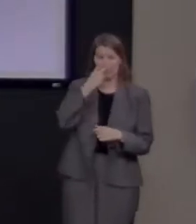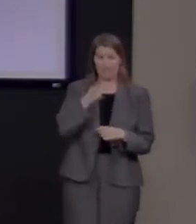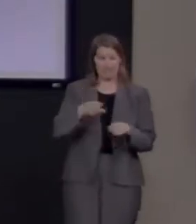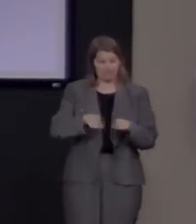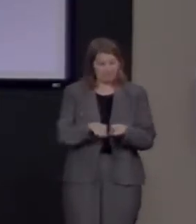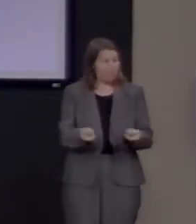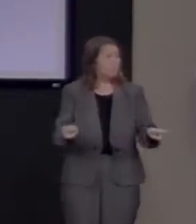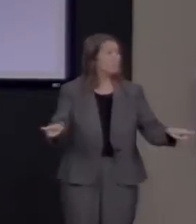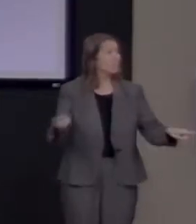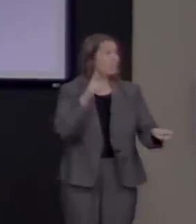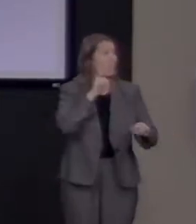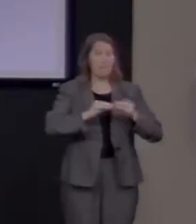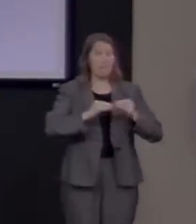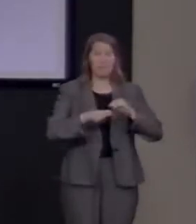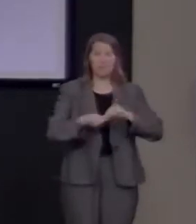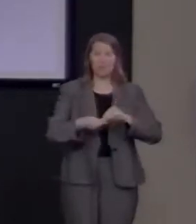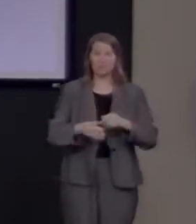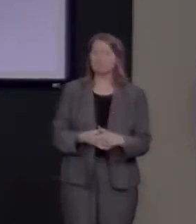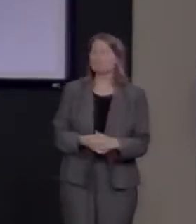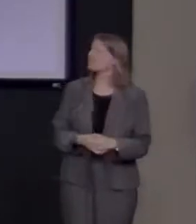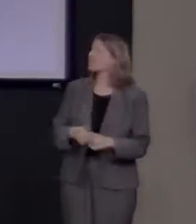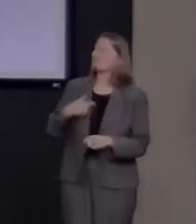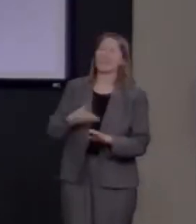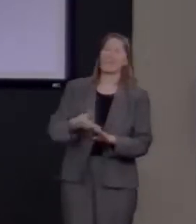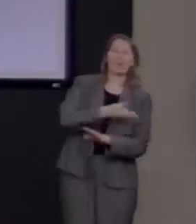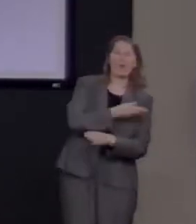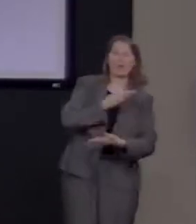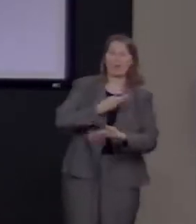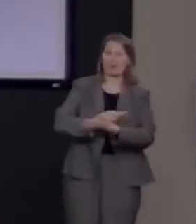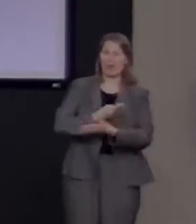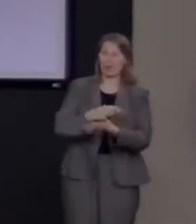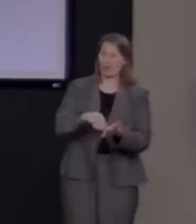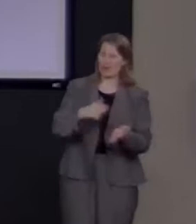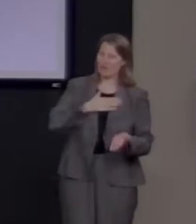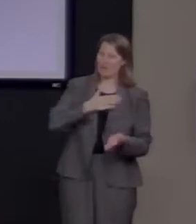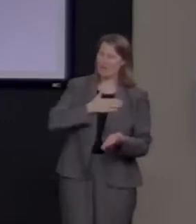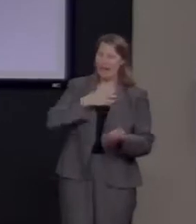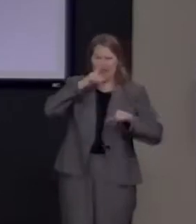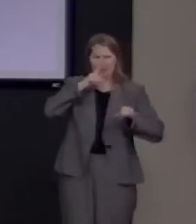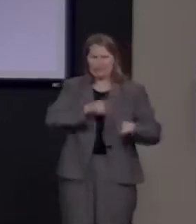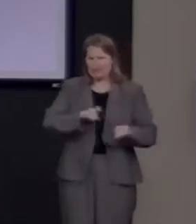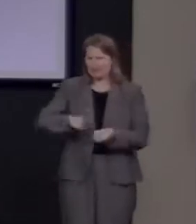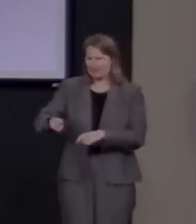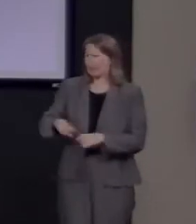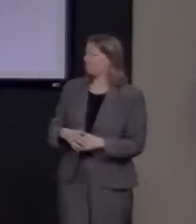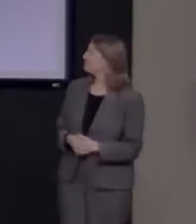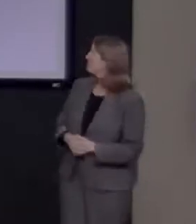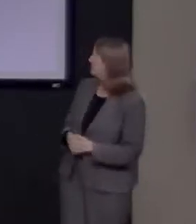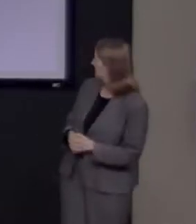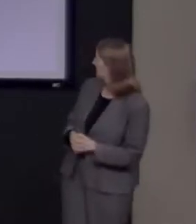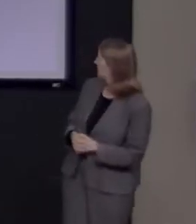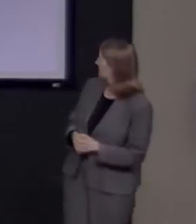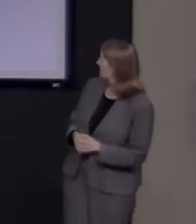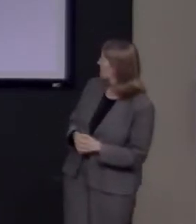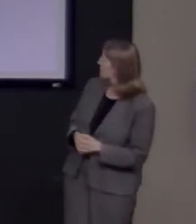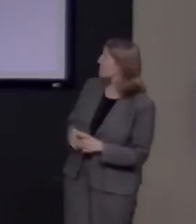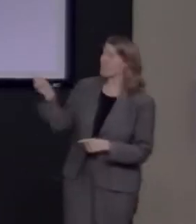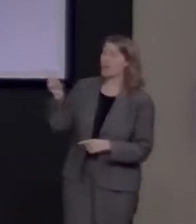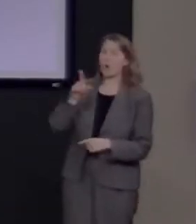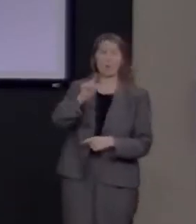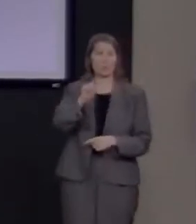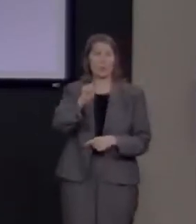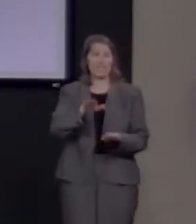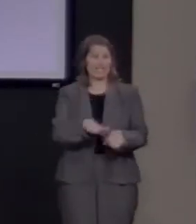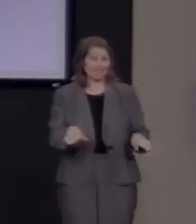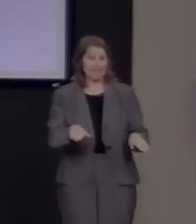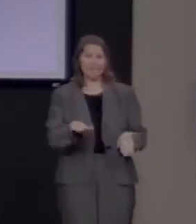specialization for number symbols. My former graduate student Stefan Vogel tested this question by examining 20 children